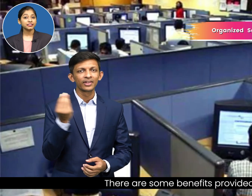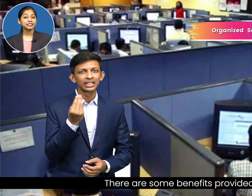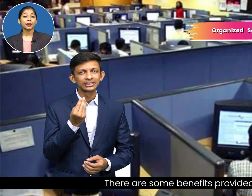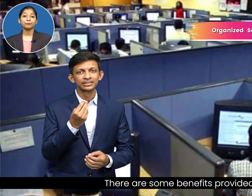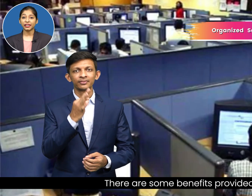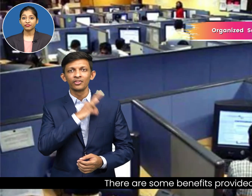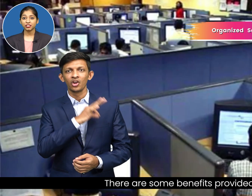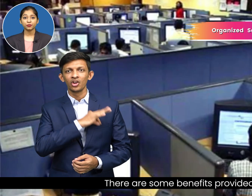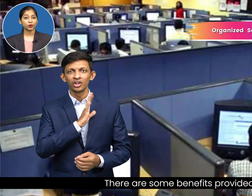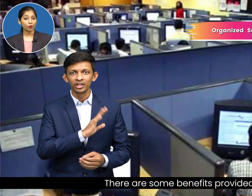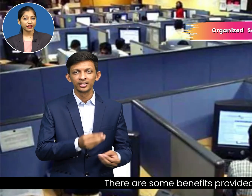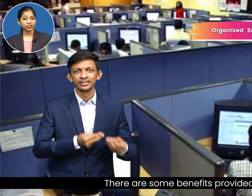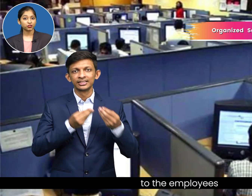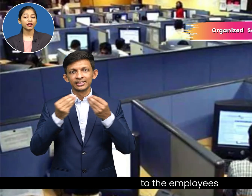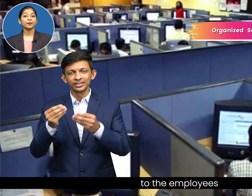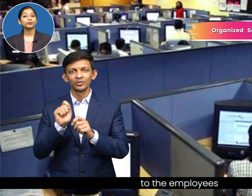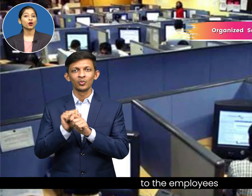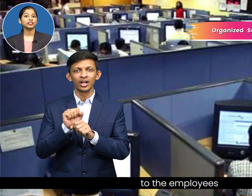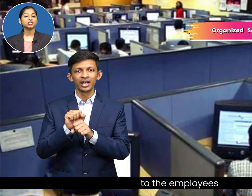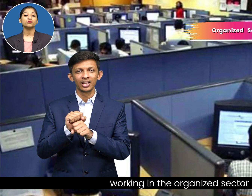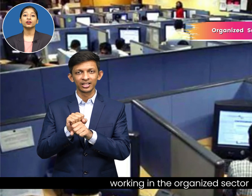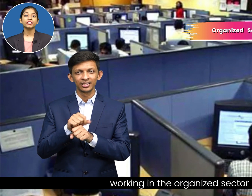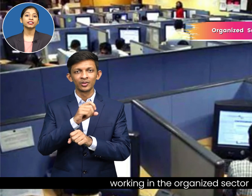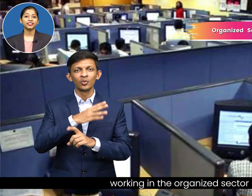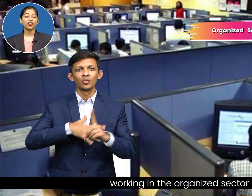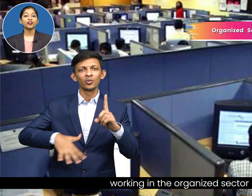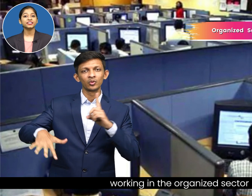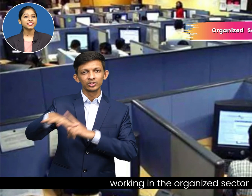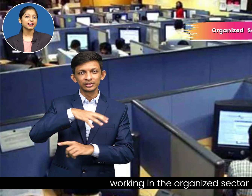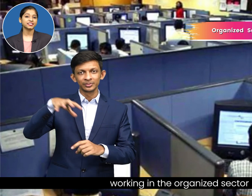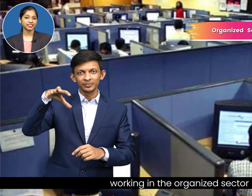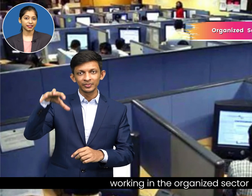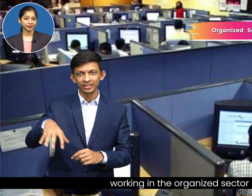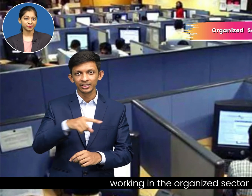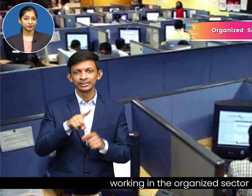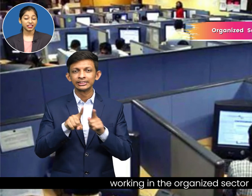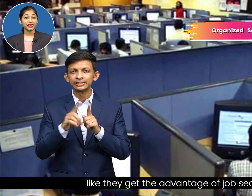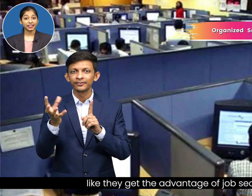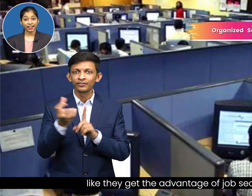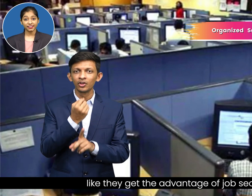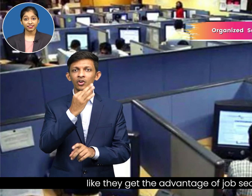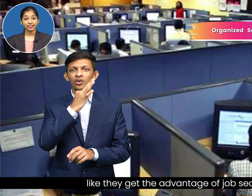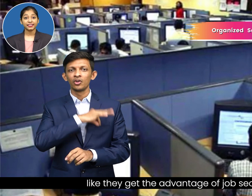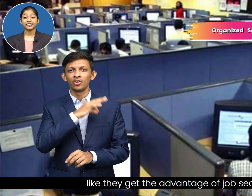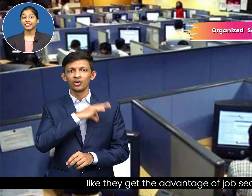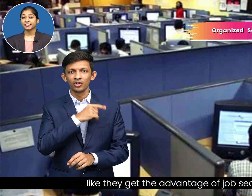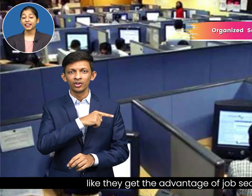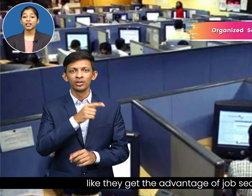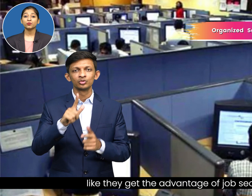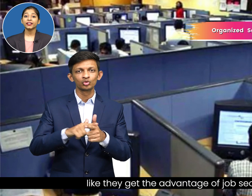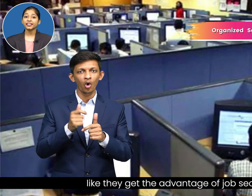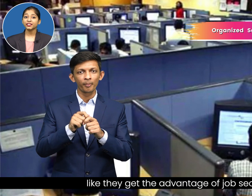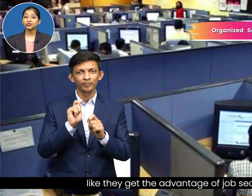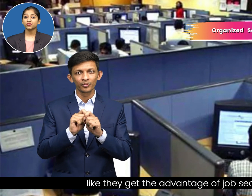There are some benefits provided to the employees working in the organized sector, like they get